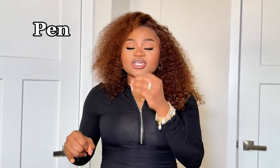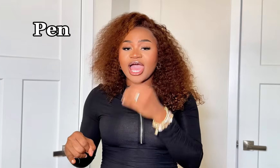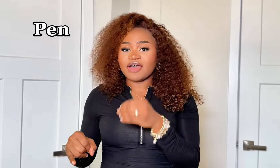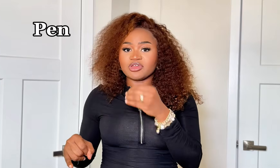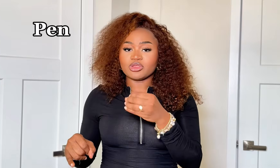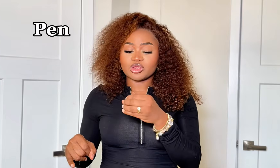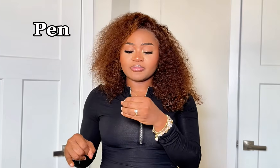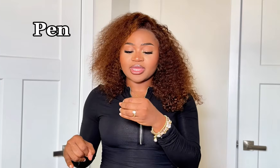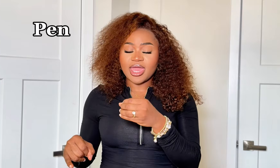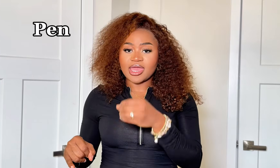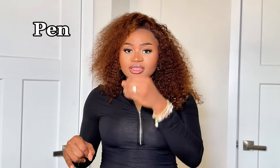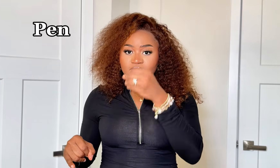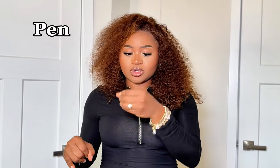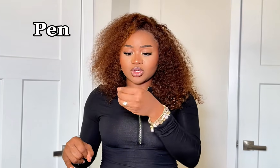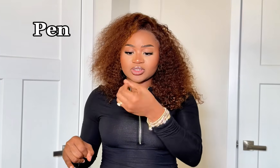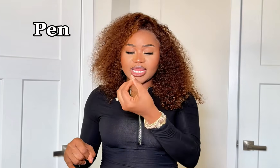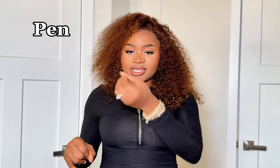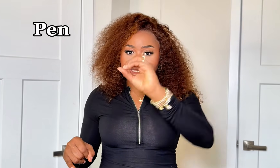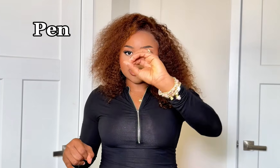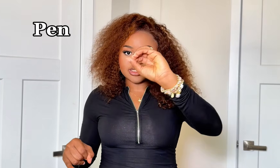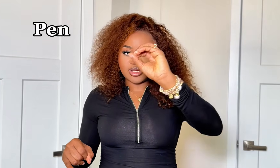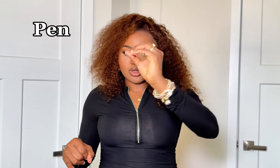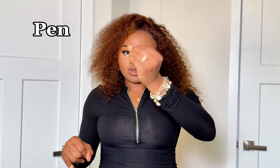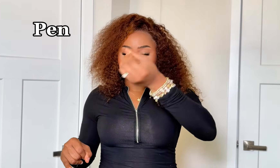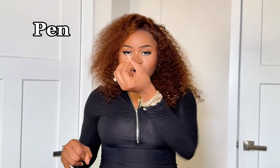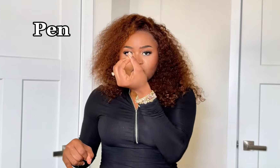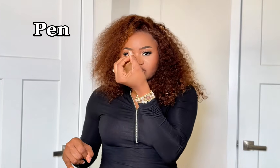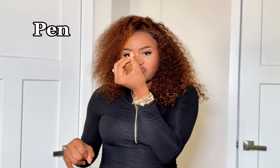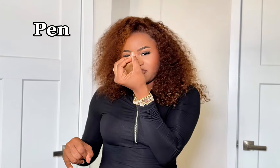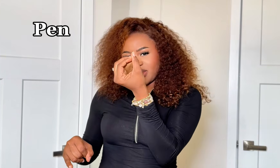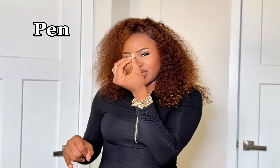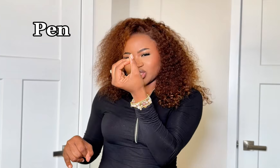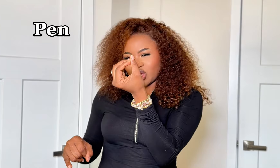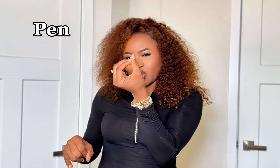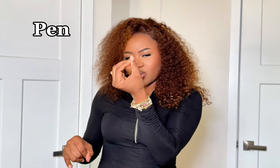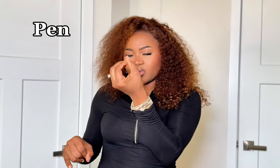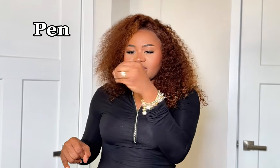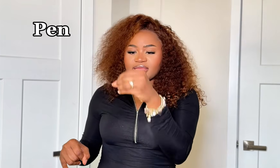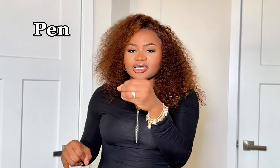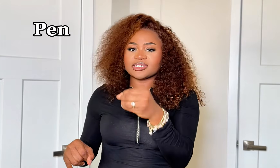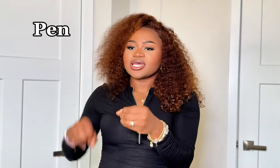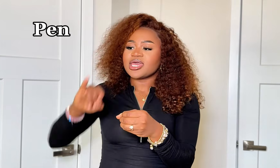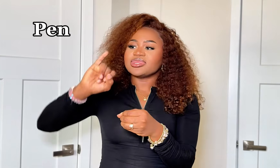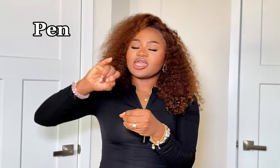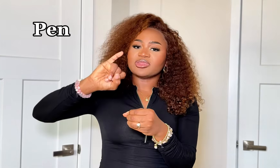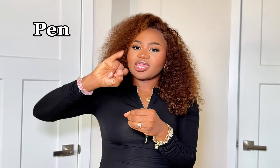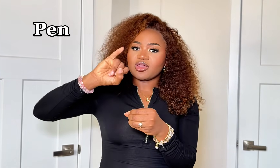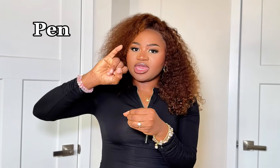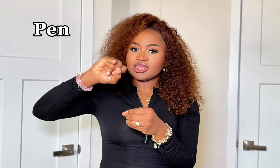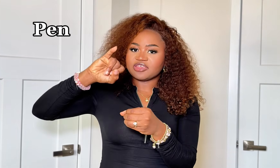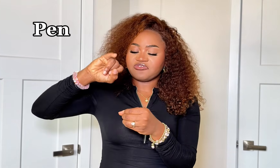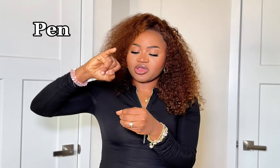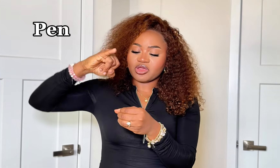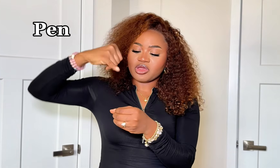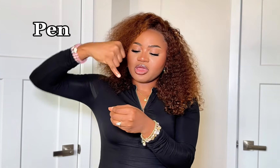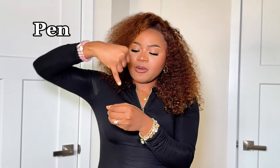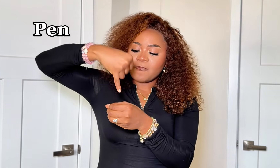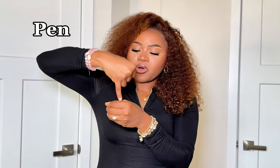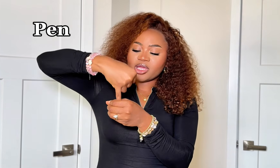have your non-dominant hand close like this, you know, almost forming like a circle like this. Then you take your index finger, point